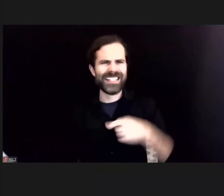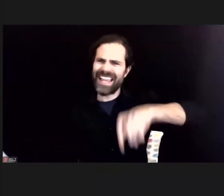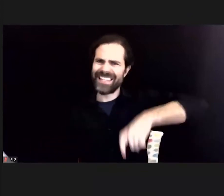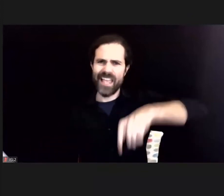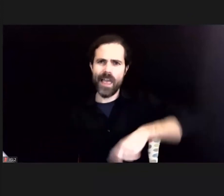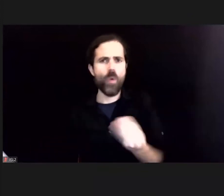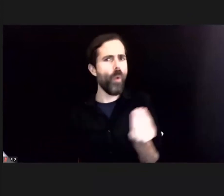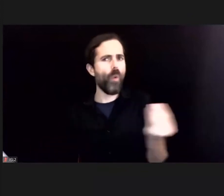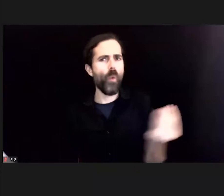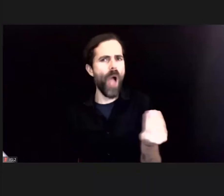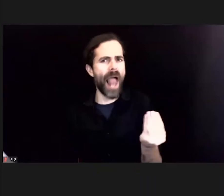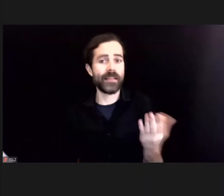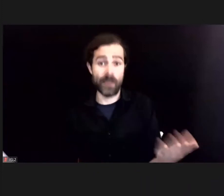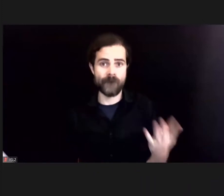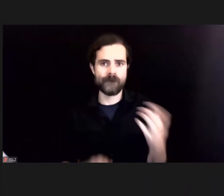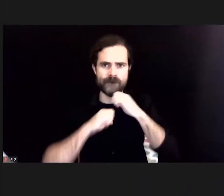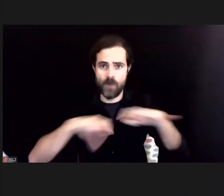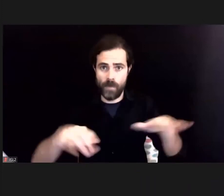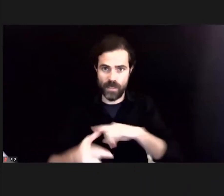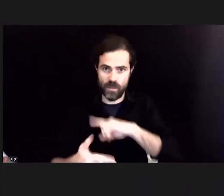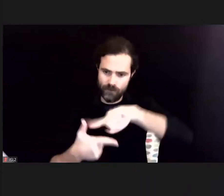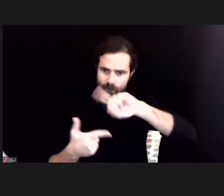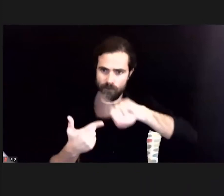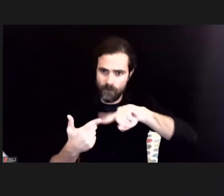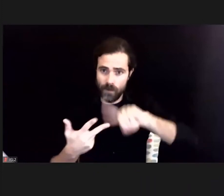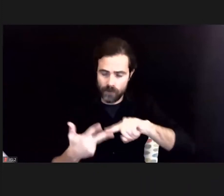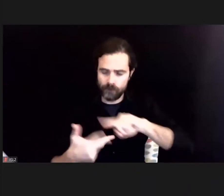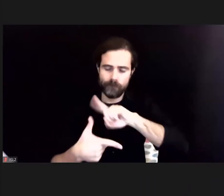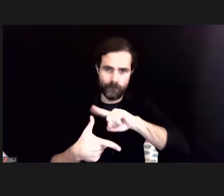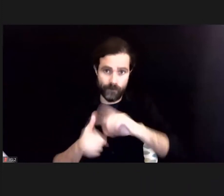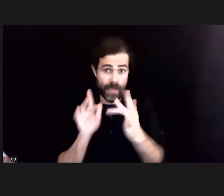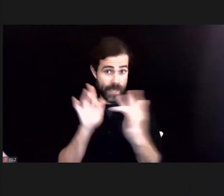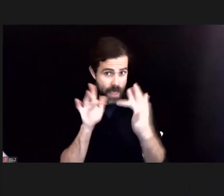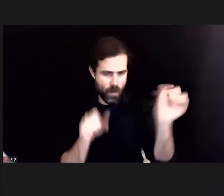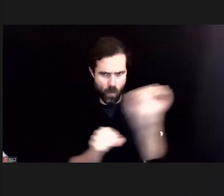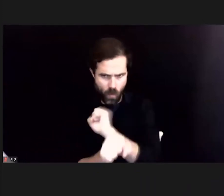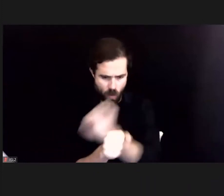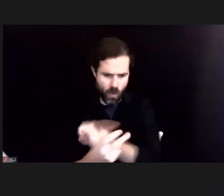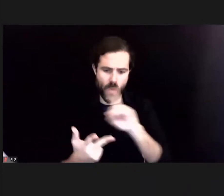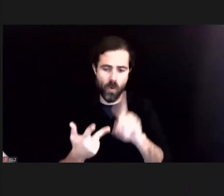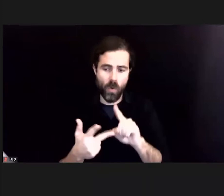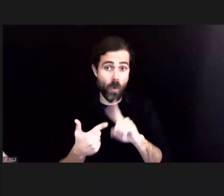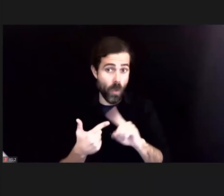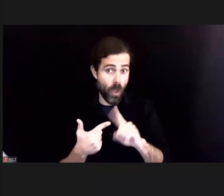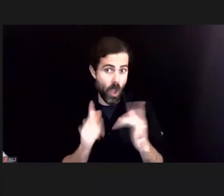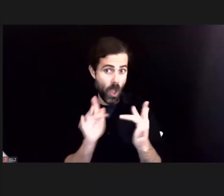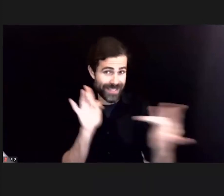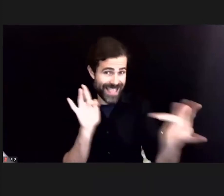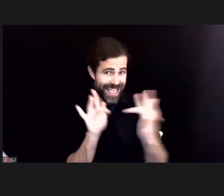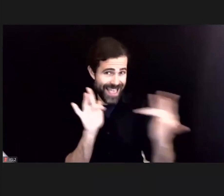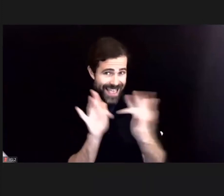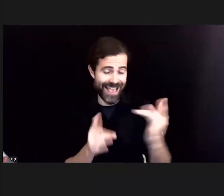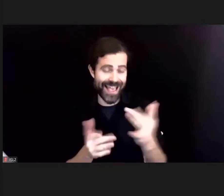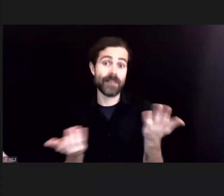tackling, telework, e-learning, and telecare, we do find